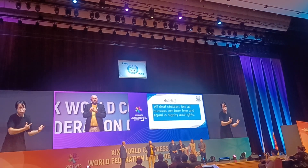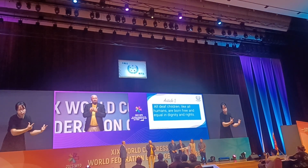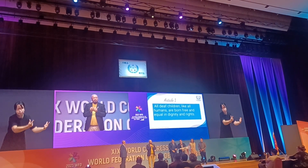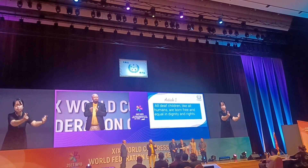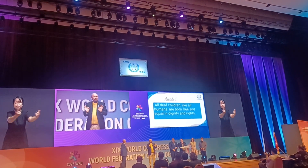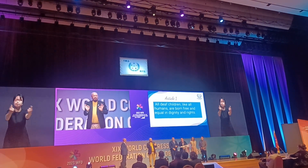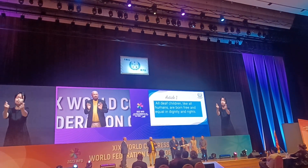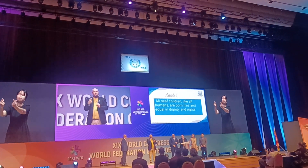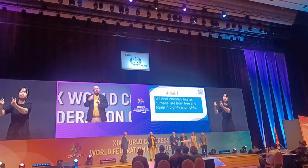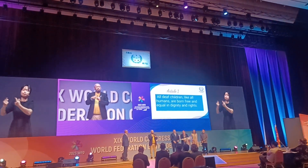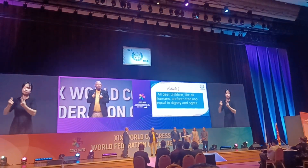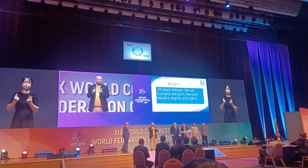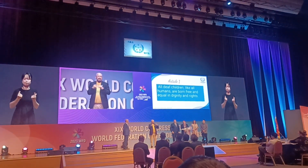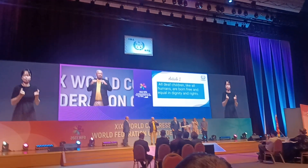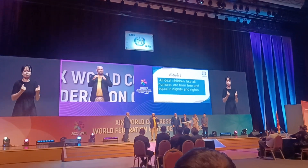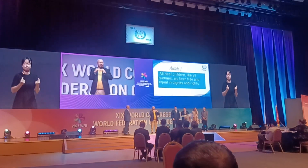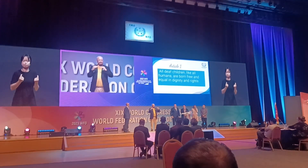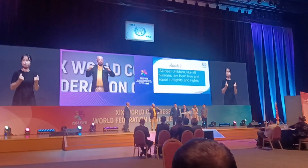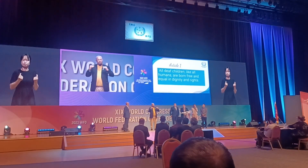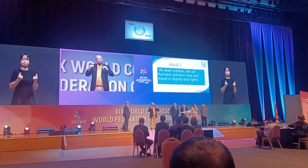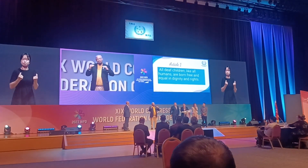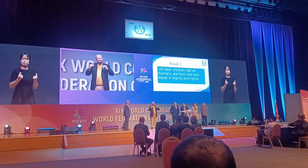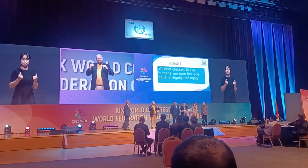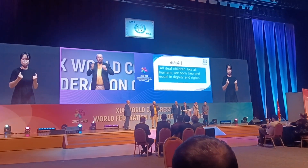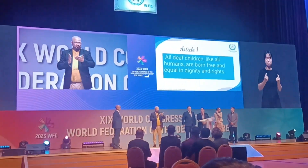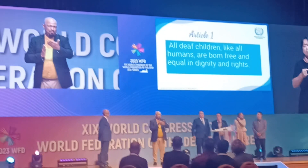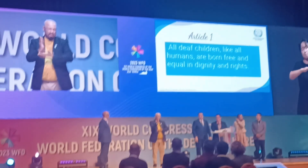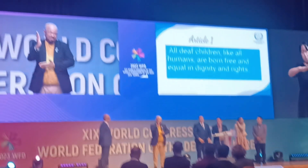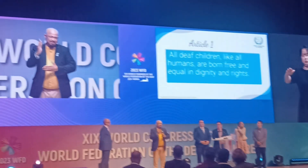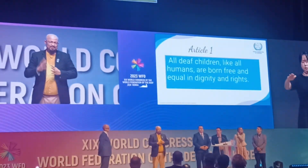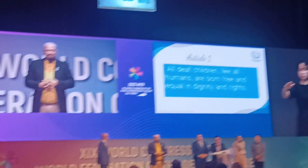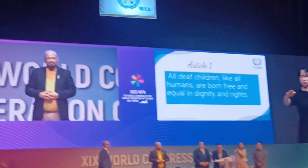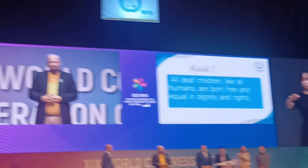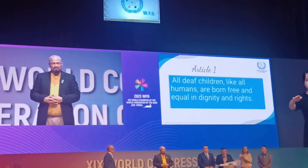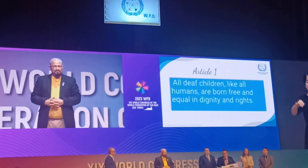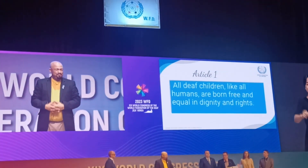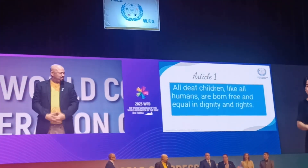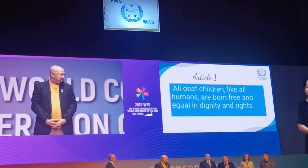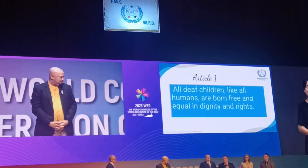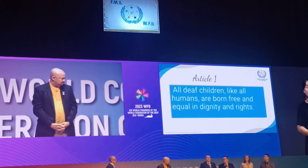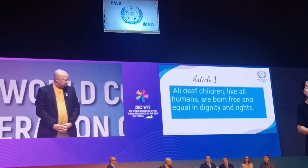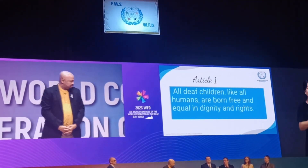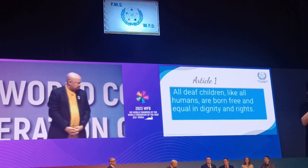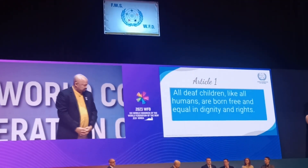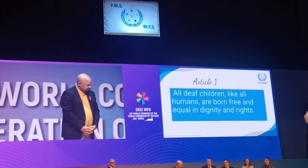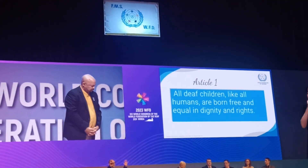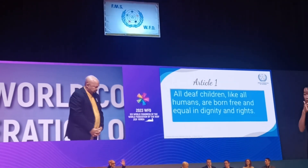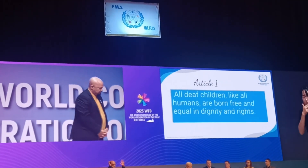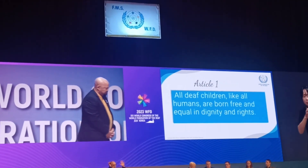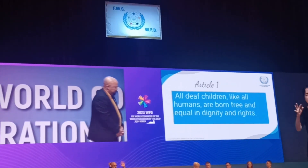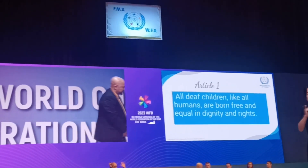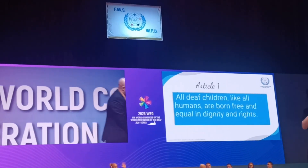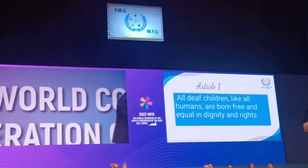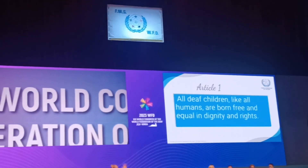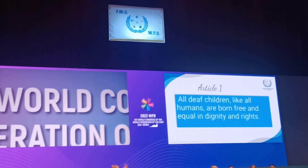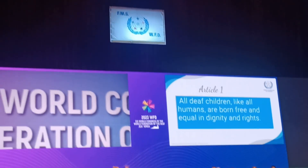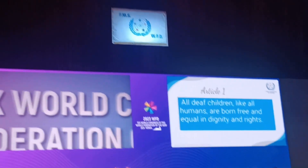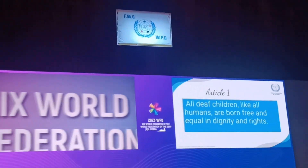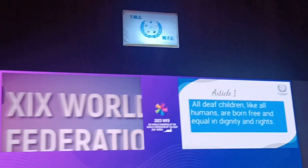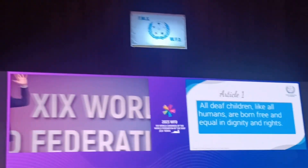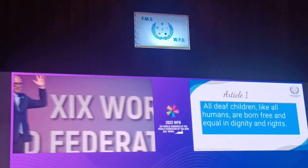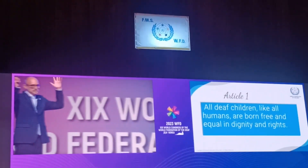are born free and equal in dignity and rights.